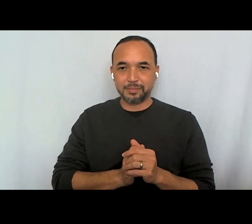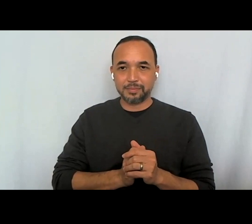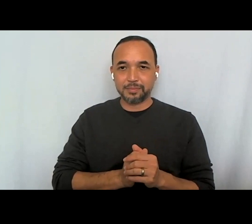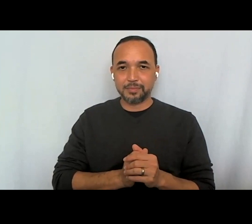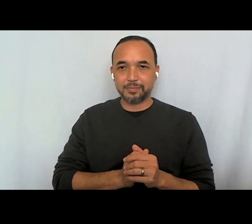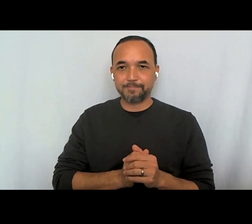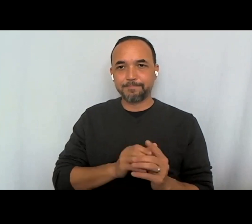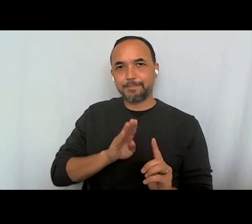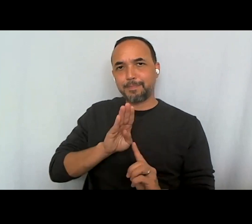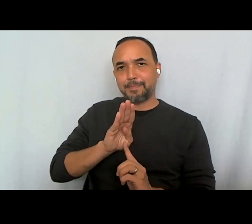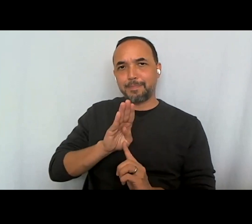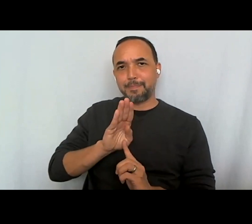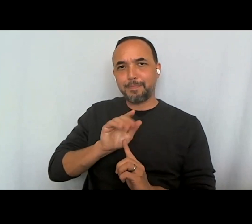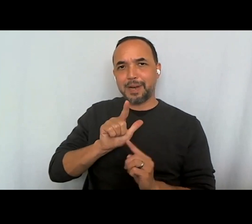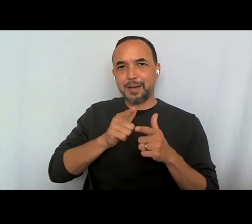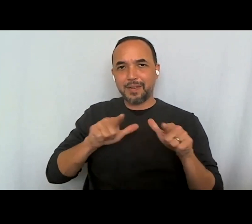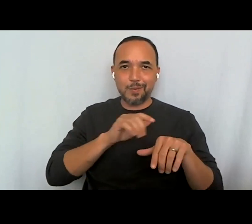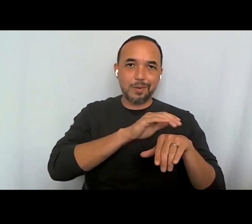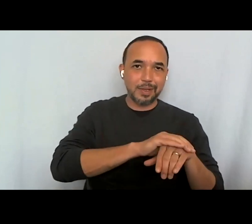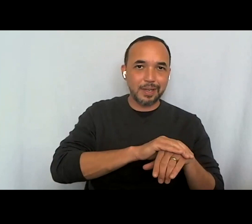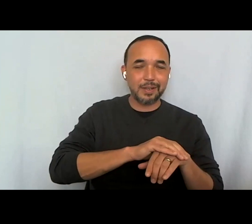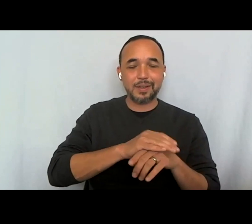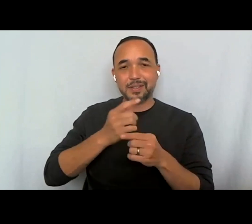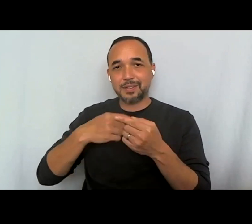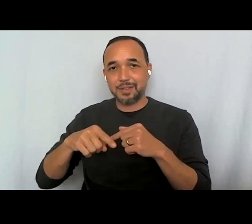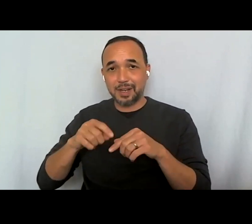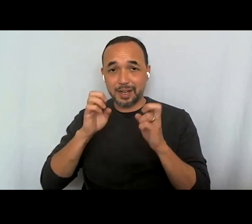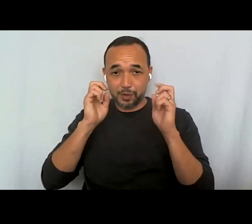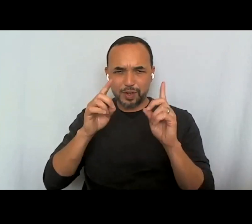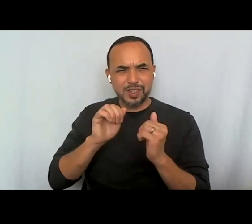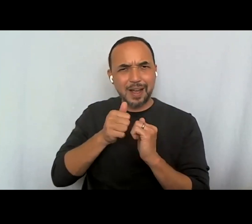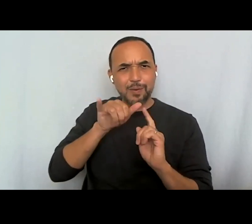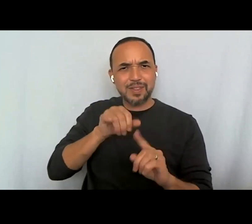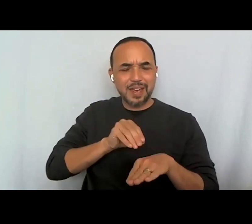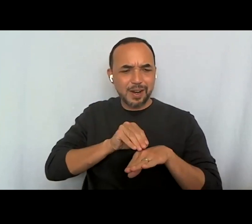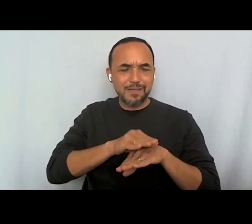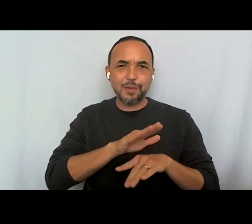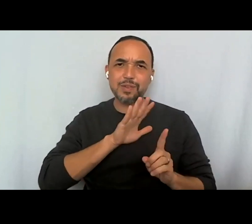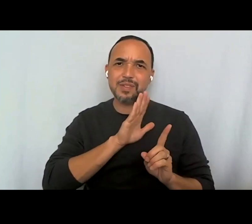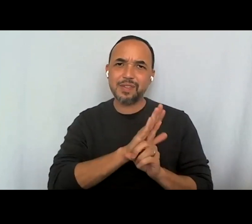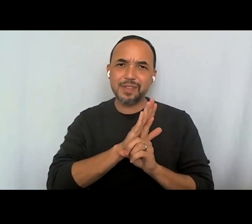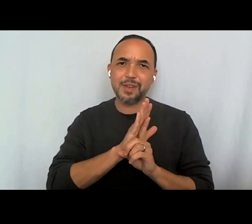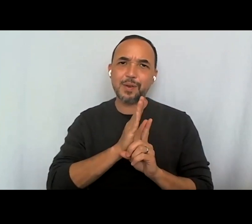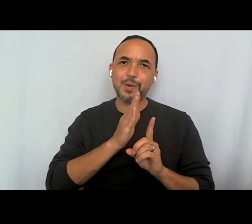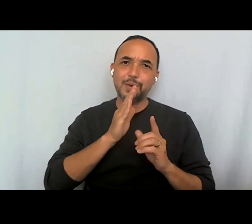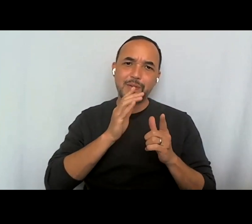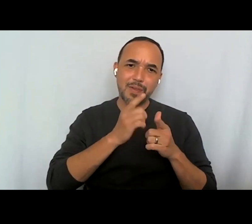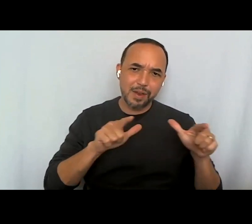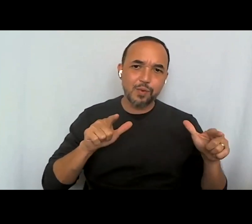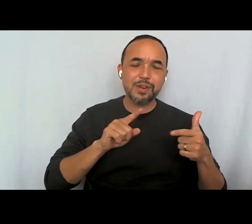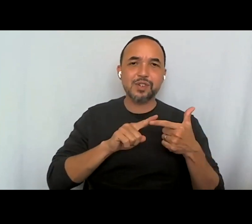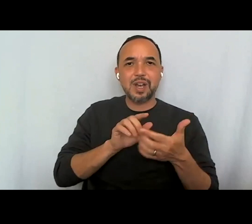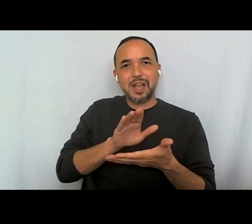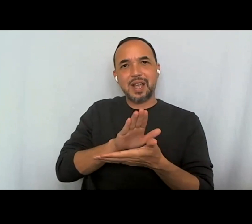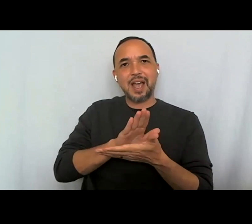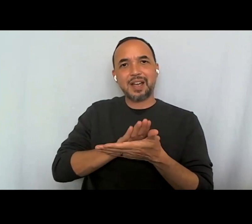education impacted your child's language, their academic readiness, their social